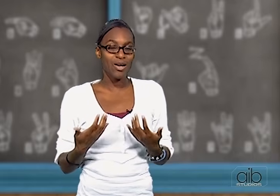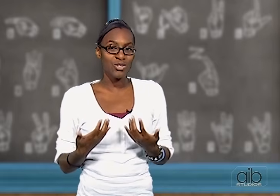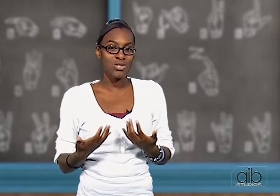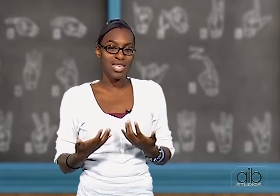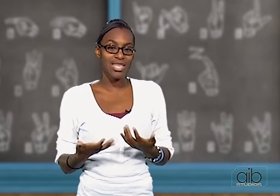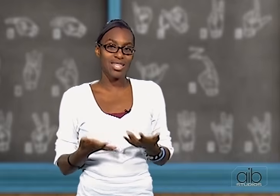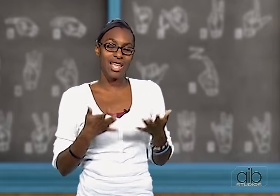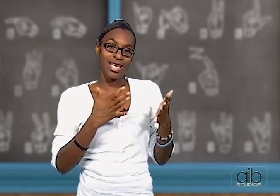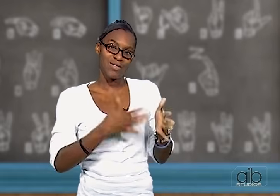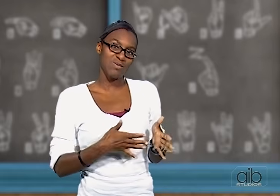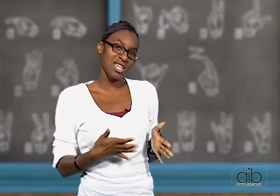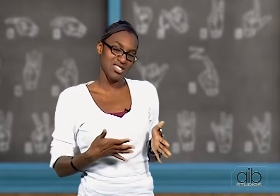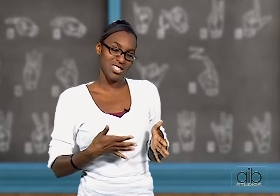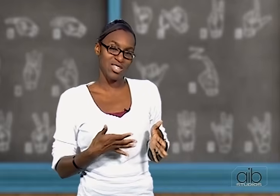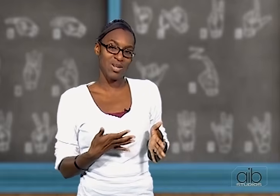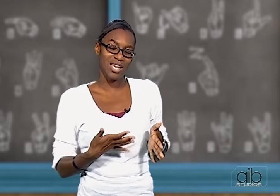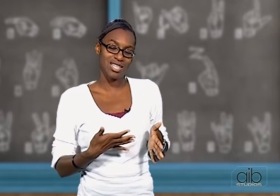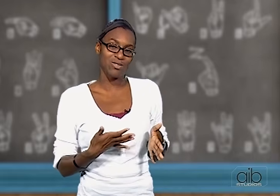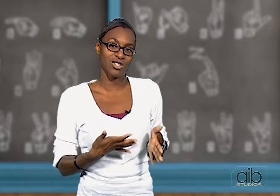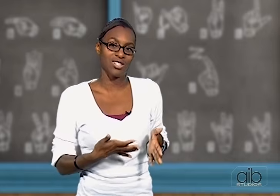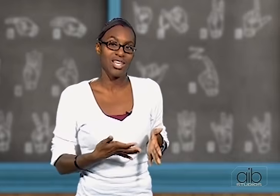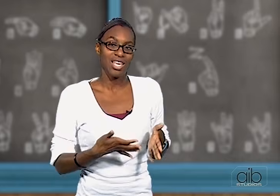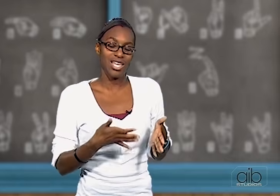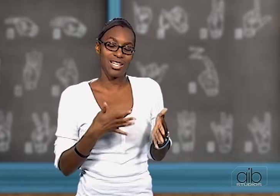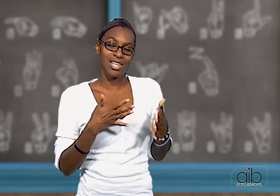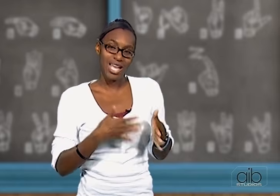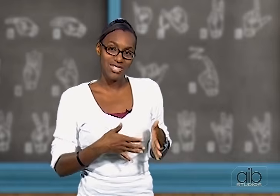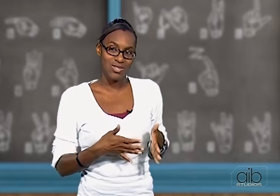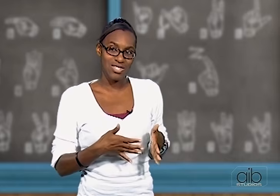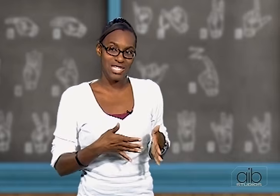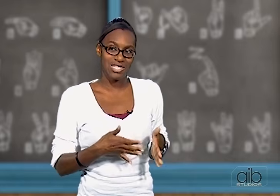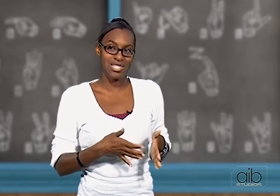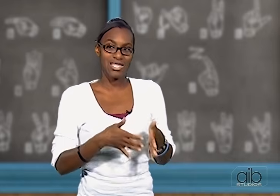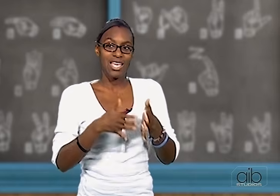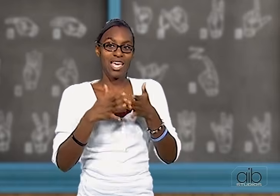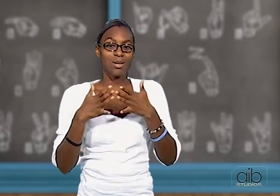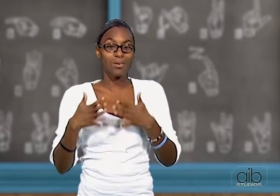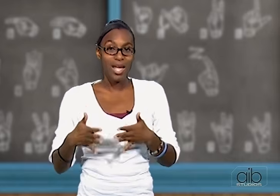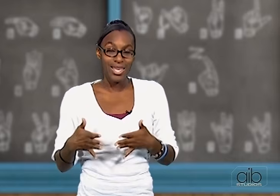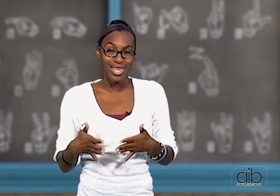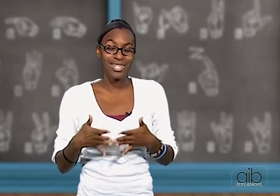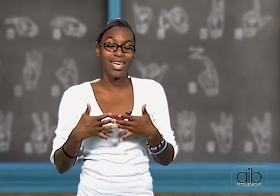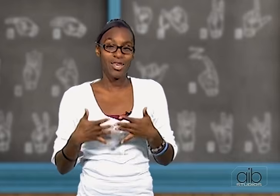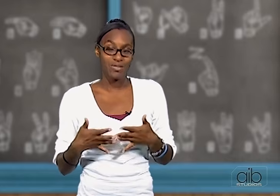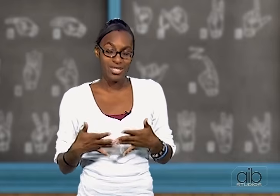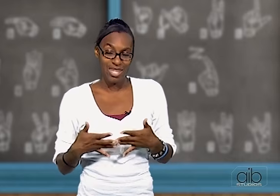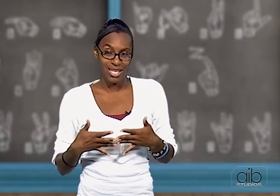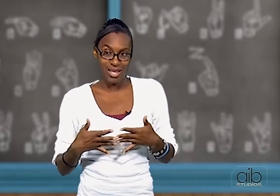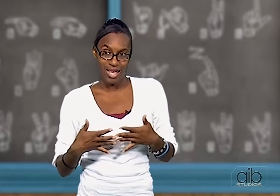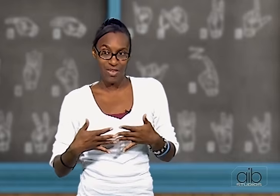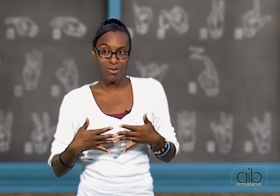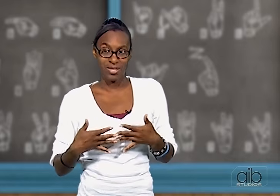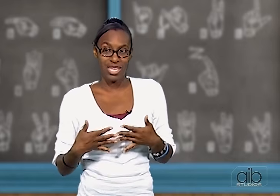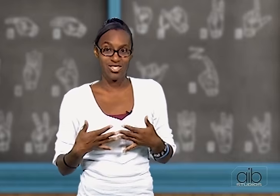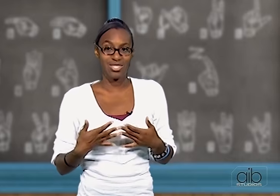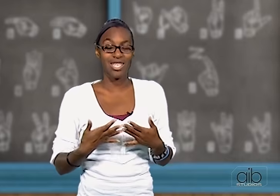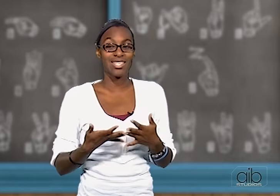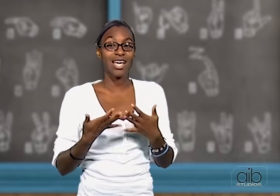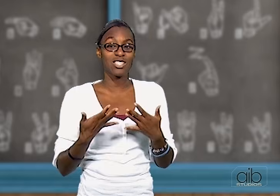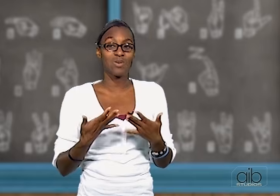you take that information that you guys have learned in the last 2 seasons and apply it in everyday life applications? And that is what